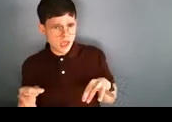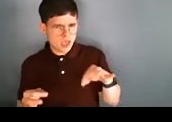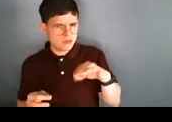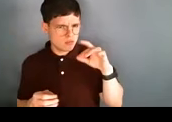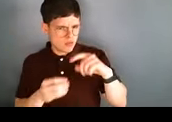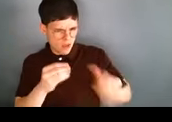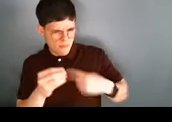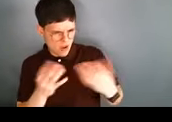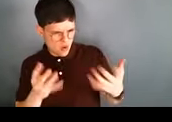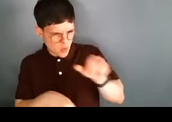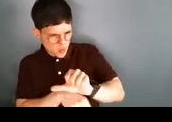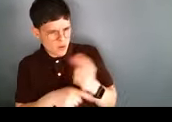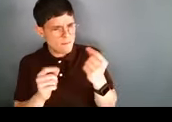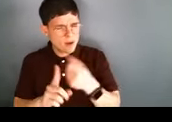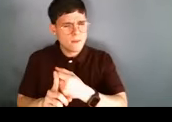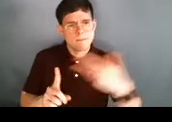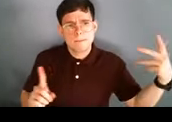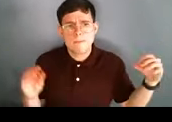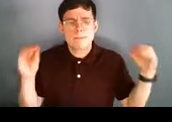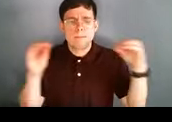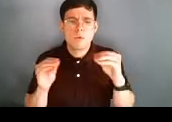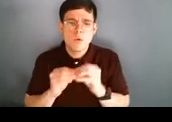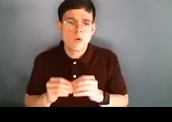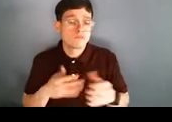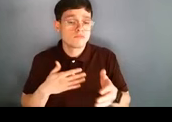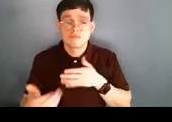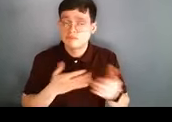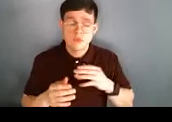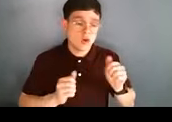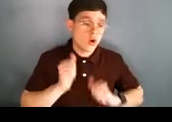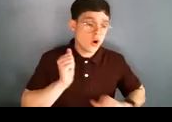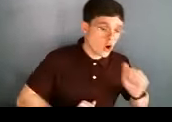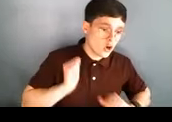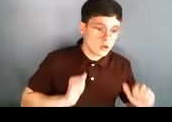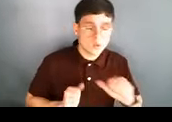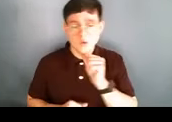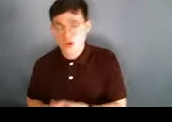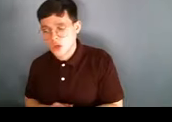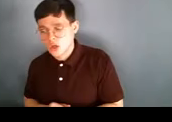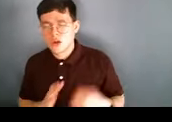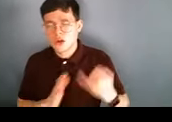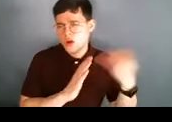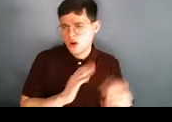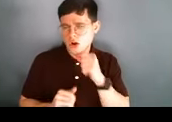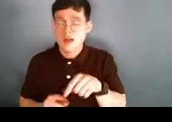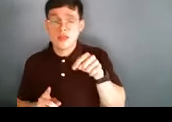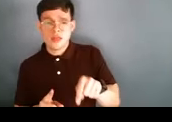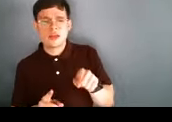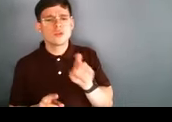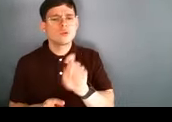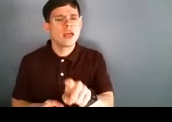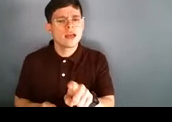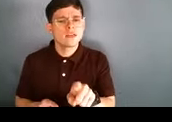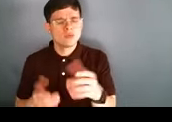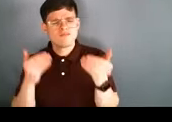in to a broader discourse, be that within the field of art or outside of it. Again, this is a space where we ask you to be